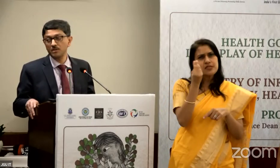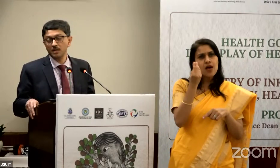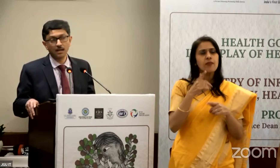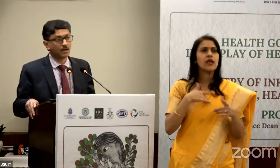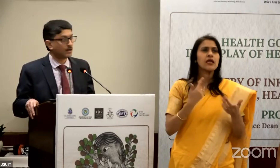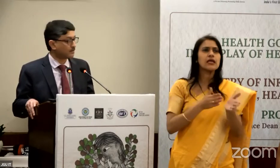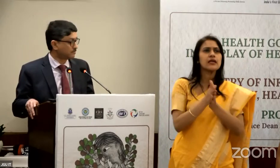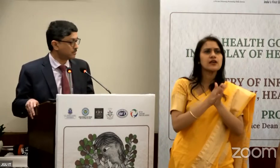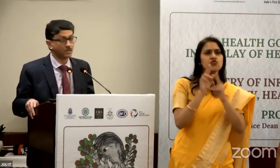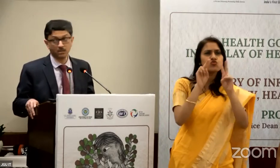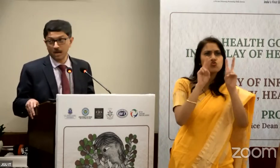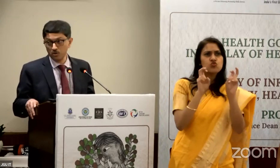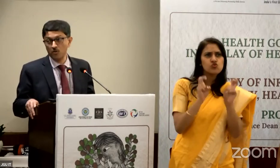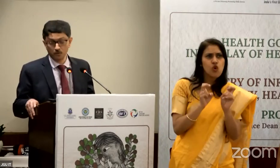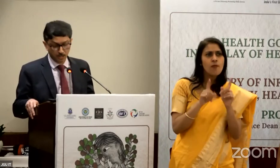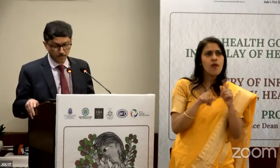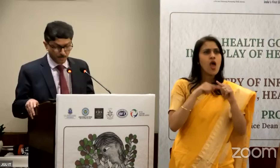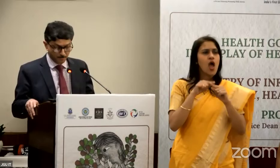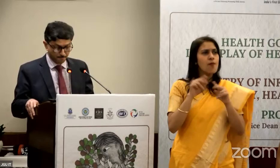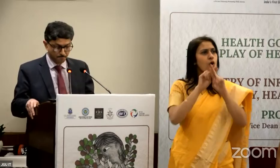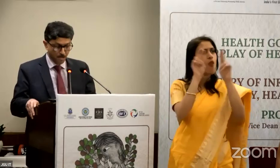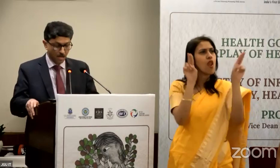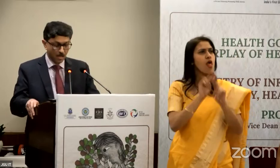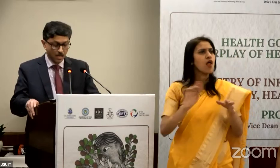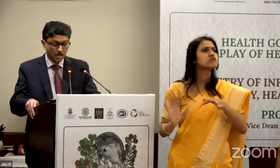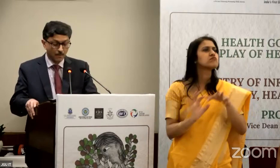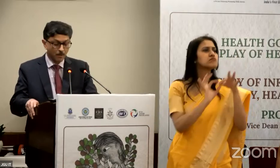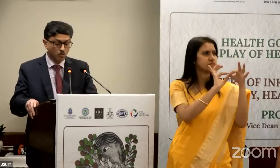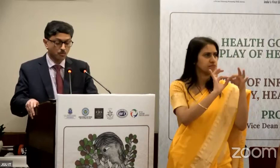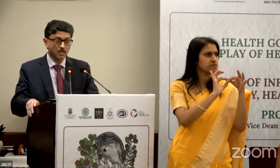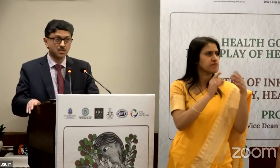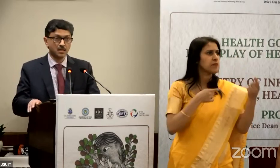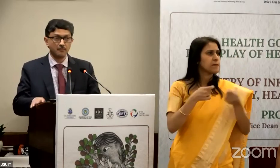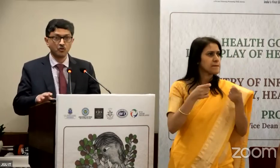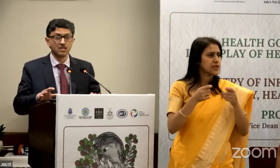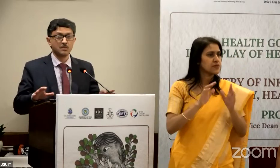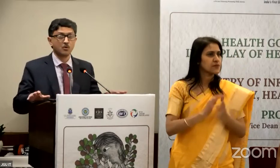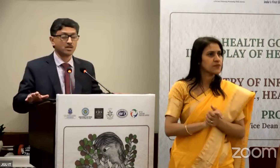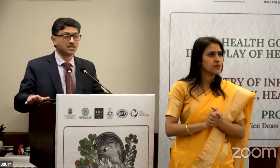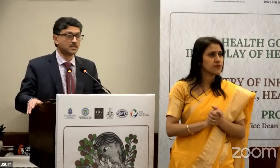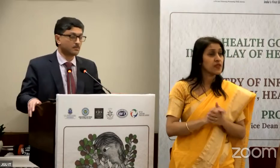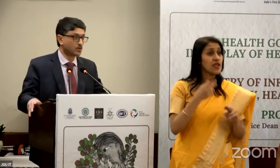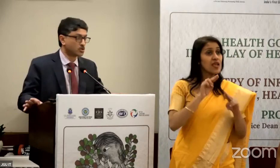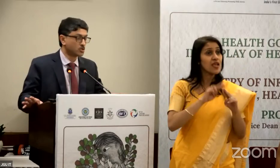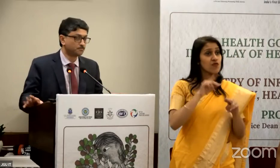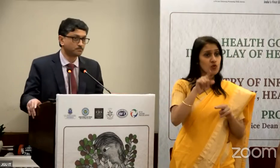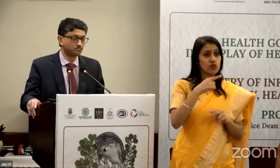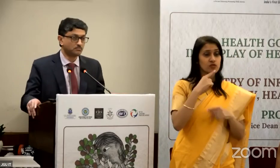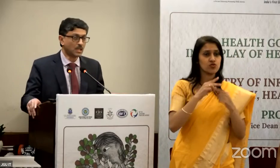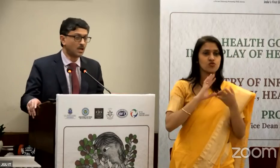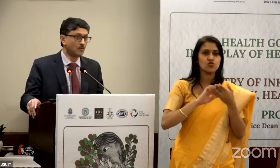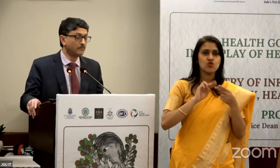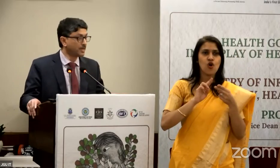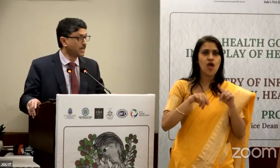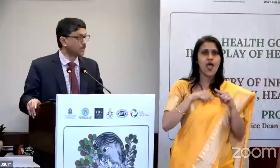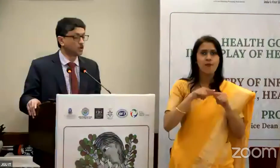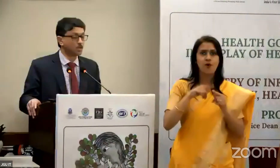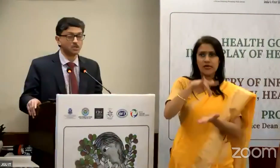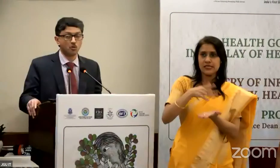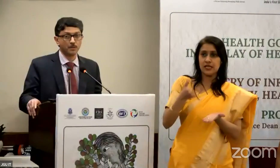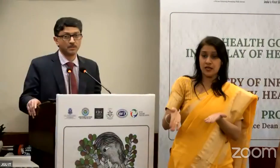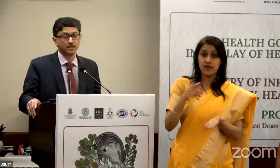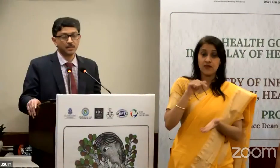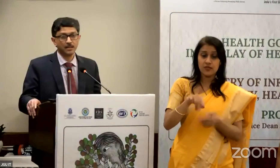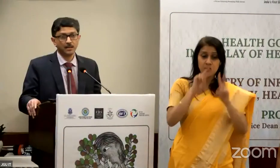of international law, for that matter. Let me also mention a few things about our center, because when we really look at